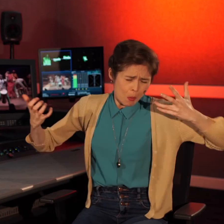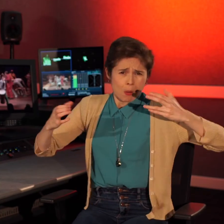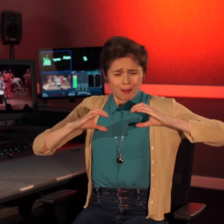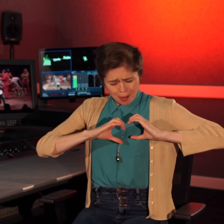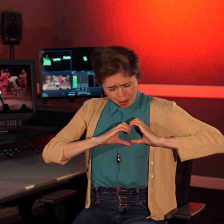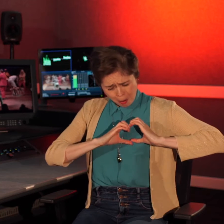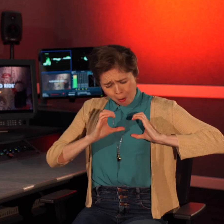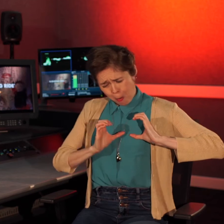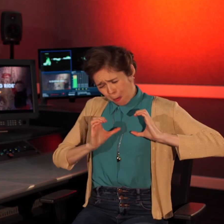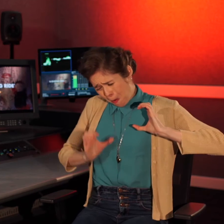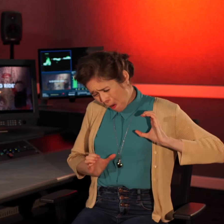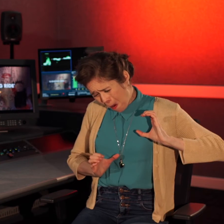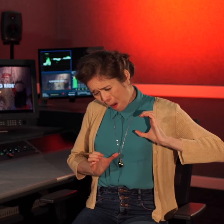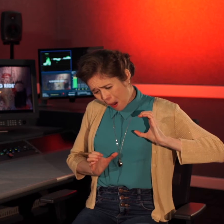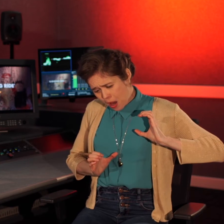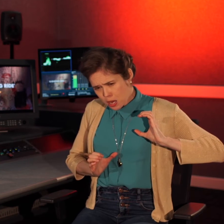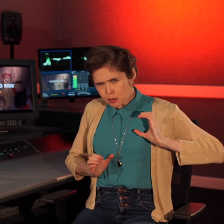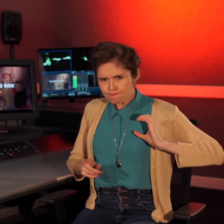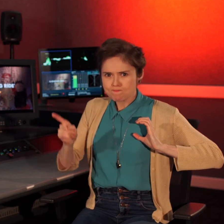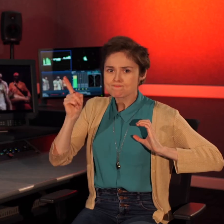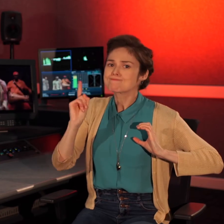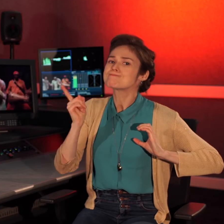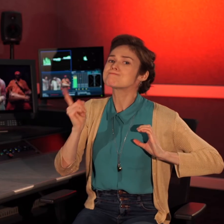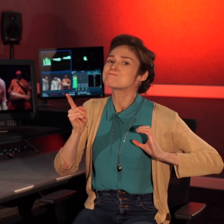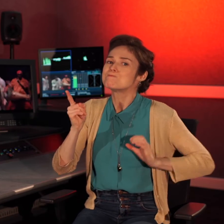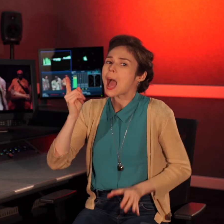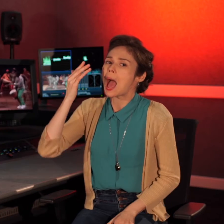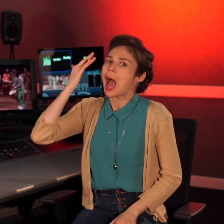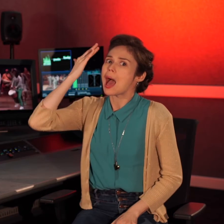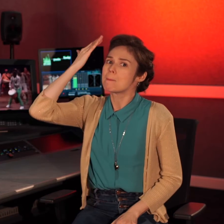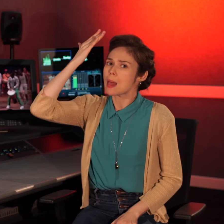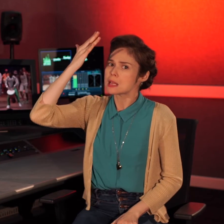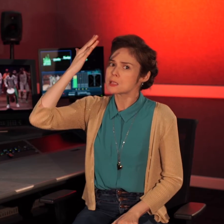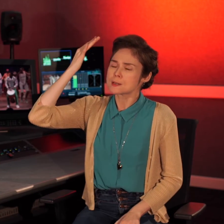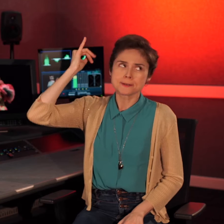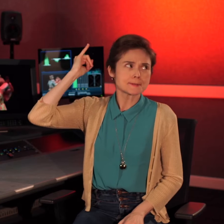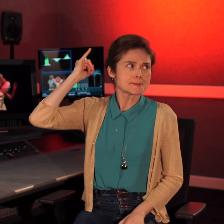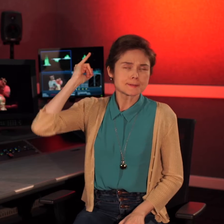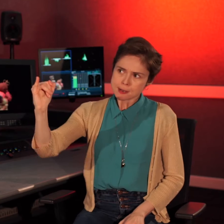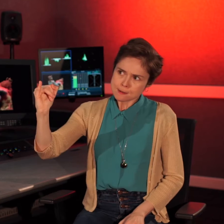He's very angry and heartbroken. He blames Hamlet.